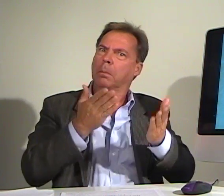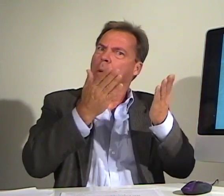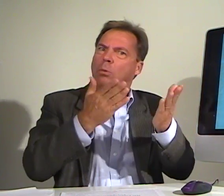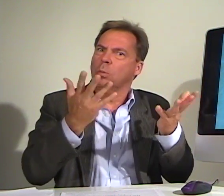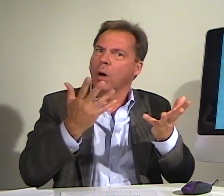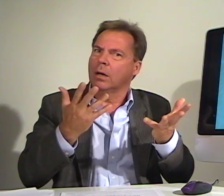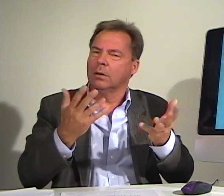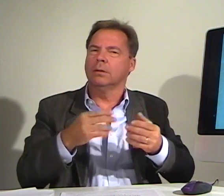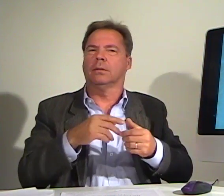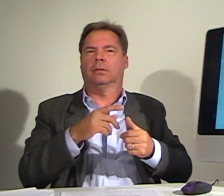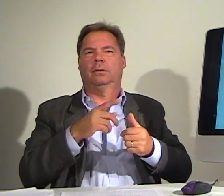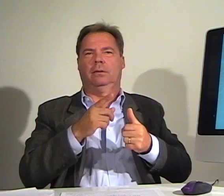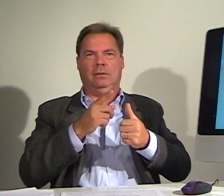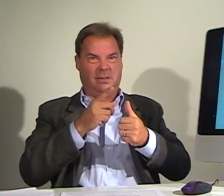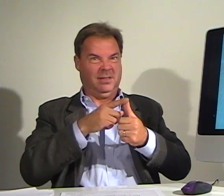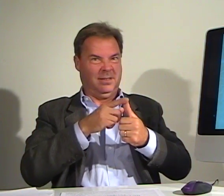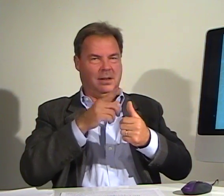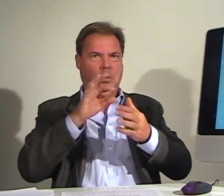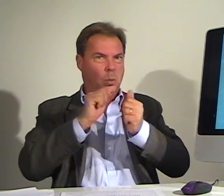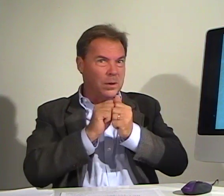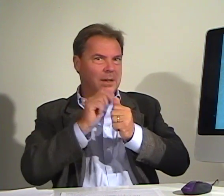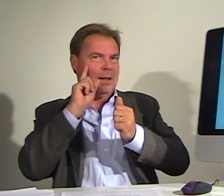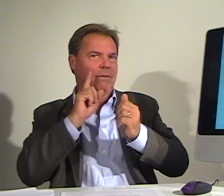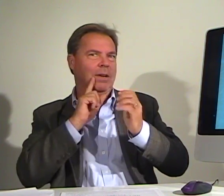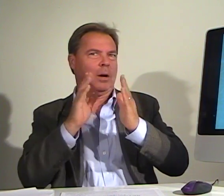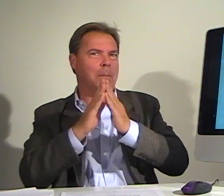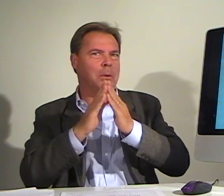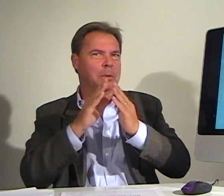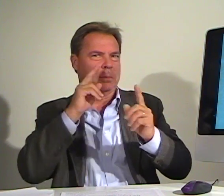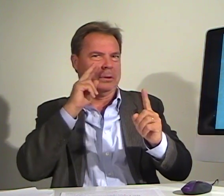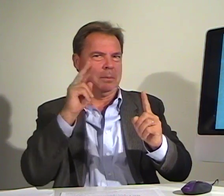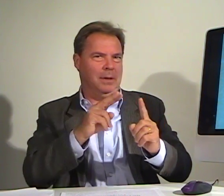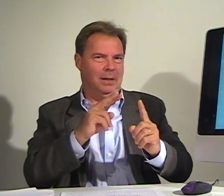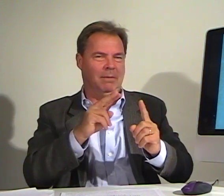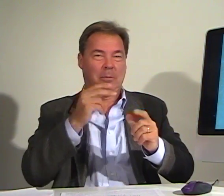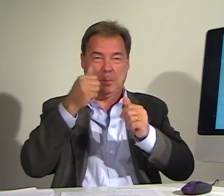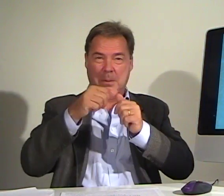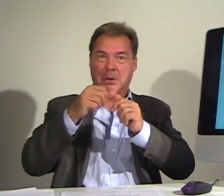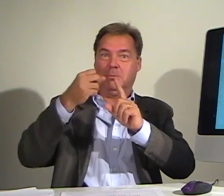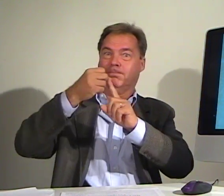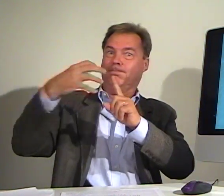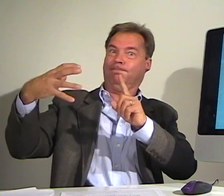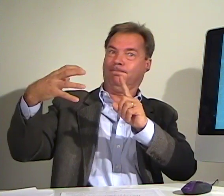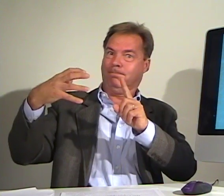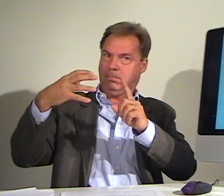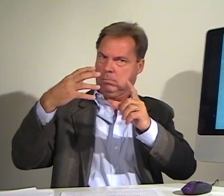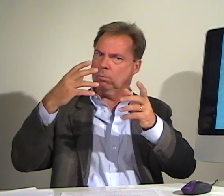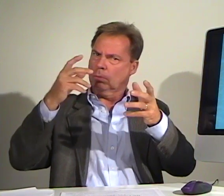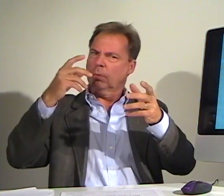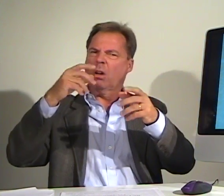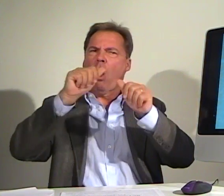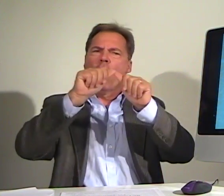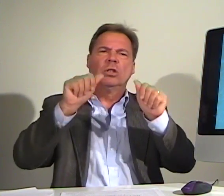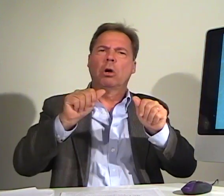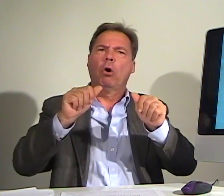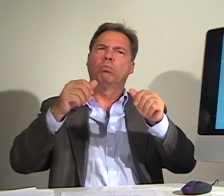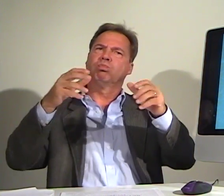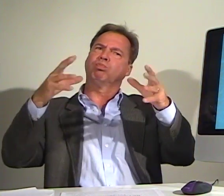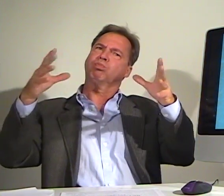Now we're going to look at proposed universal design and the deaf community's perspective. Remember, we talked